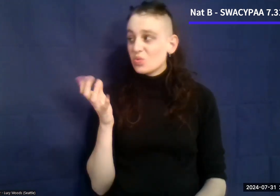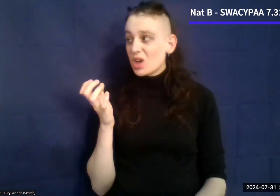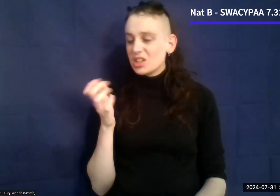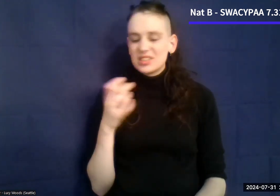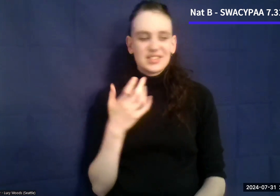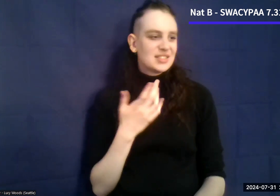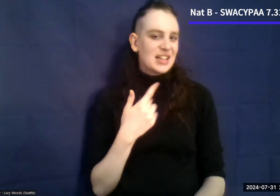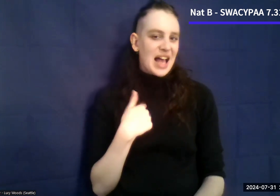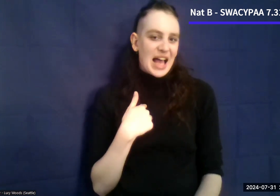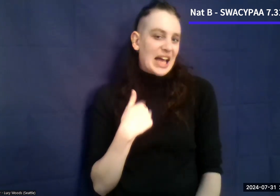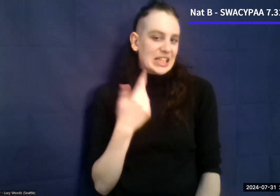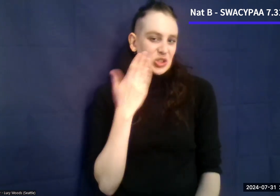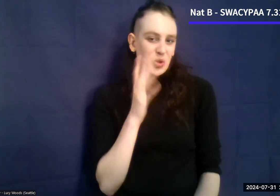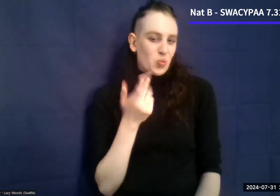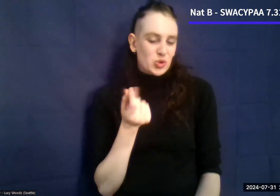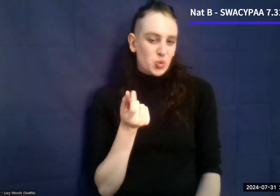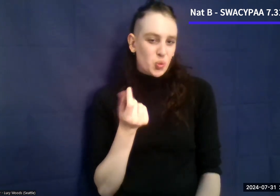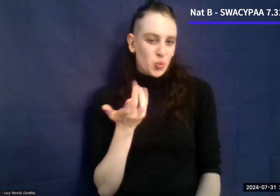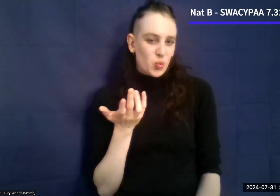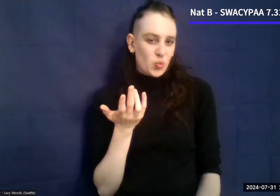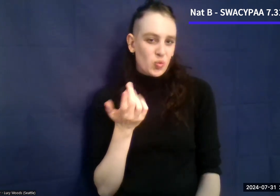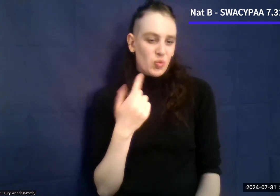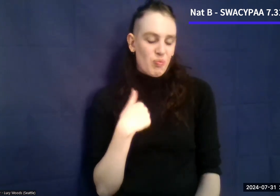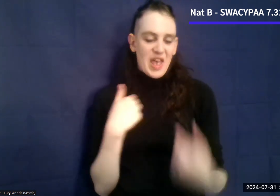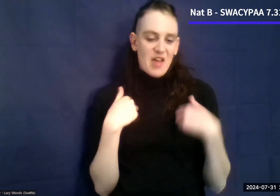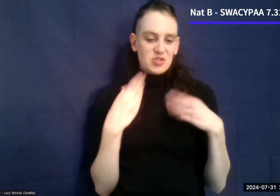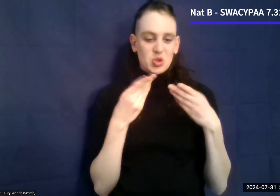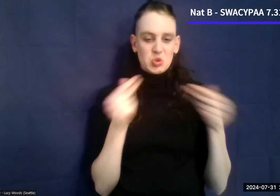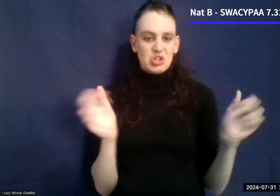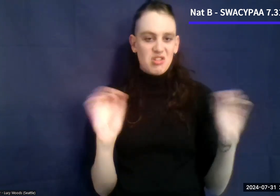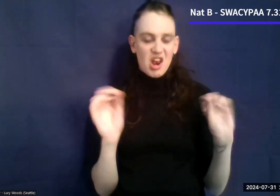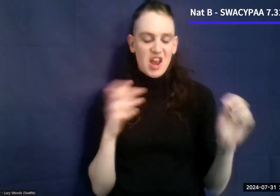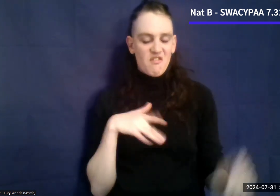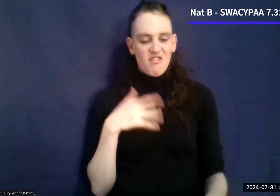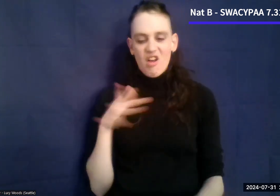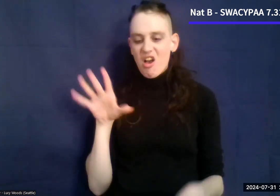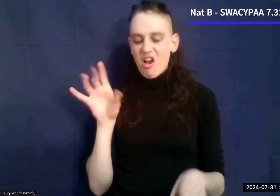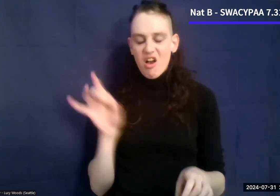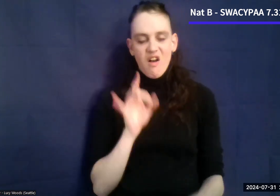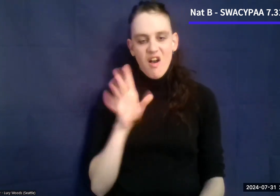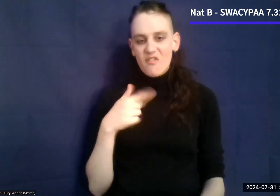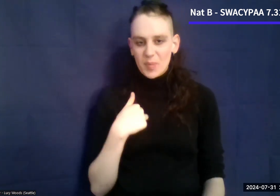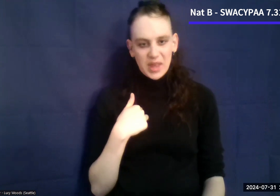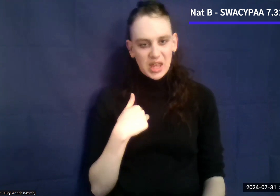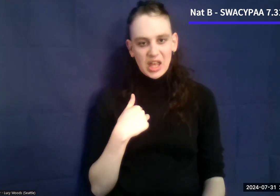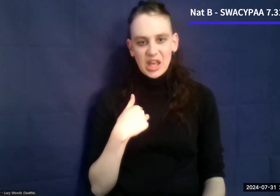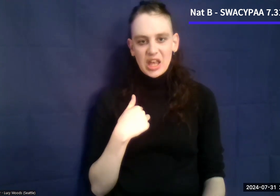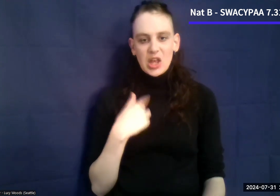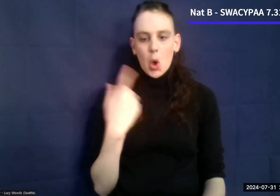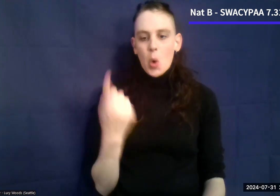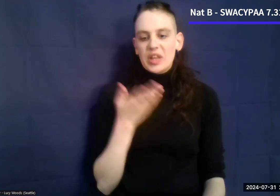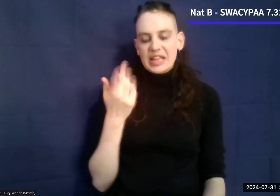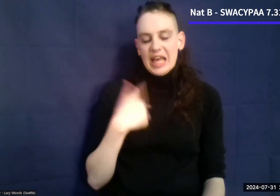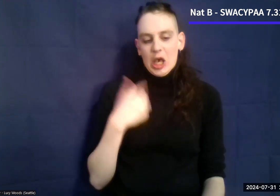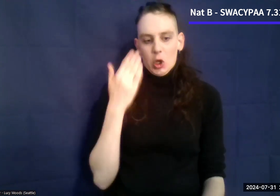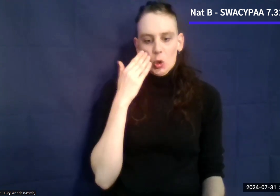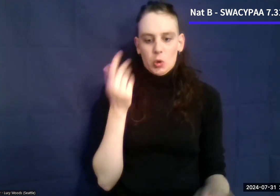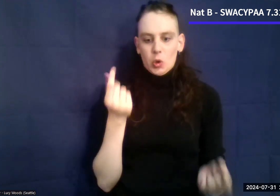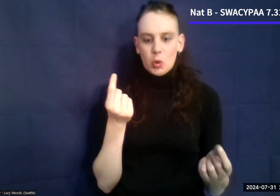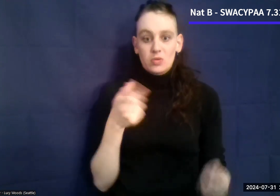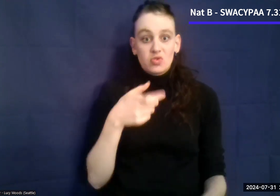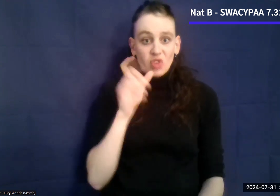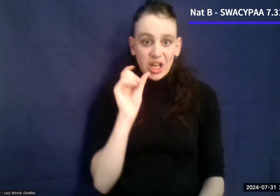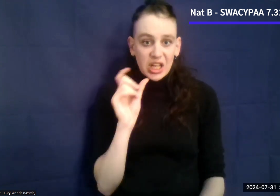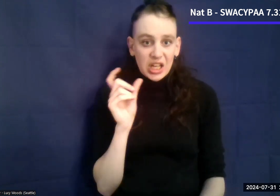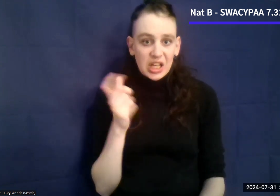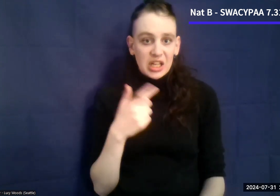know what else to do. I had no solution and I felt like shit. And like drinking was all I knew how to cope. Like I didn't know what else